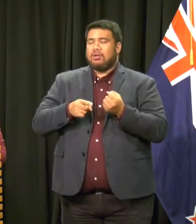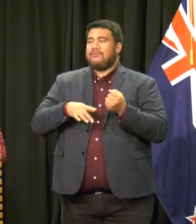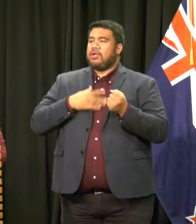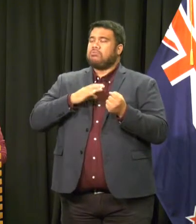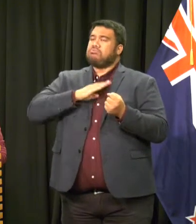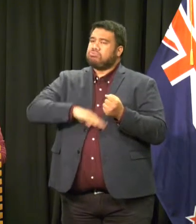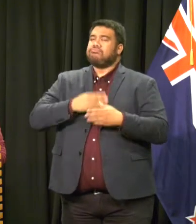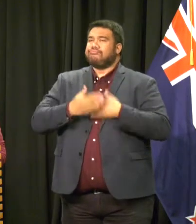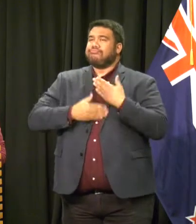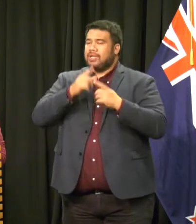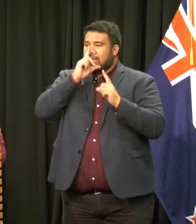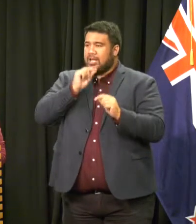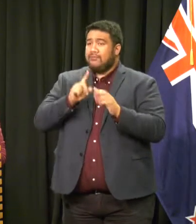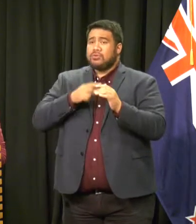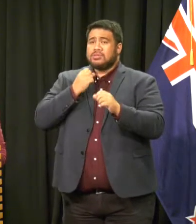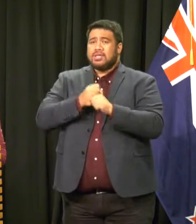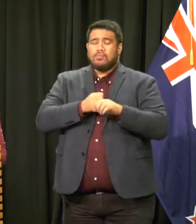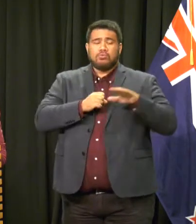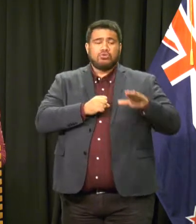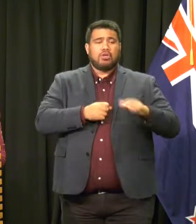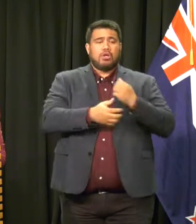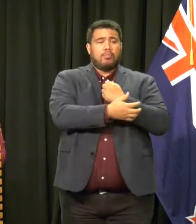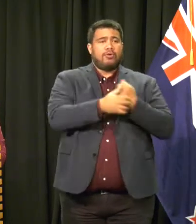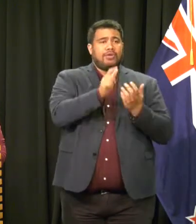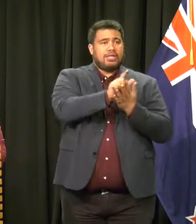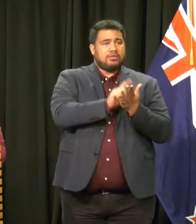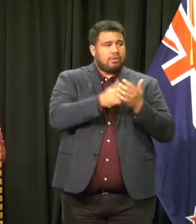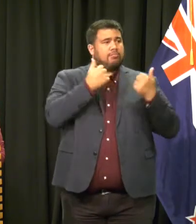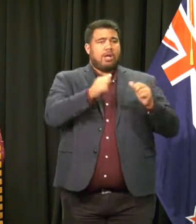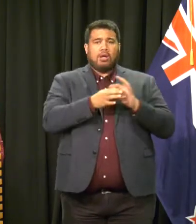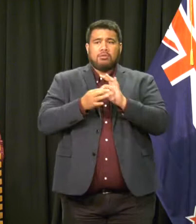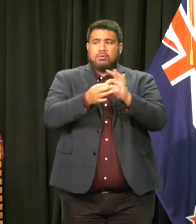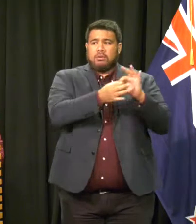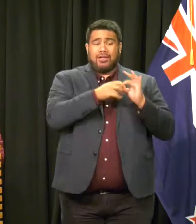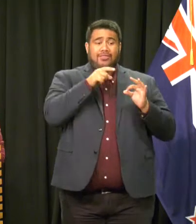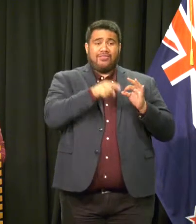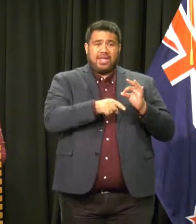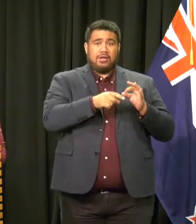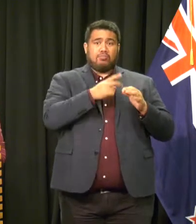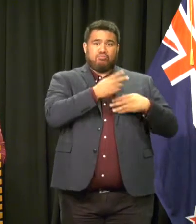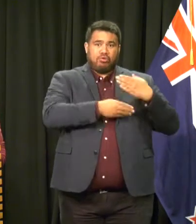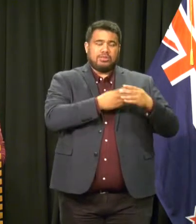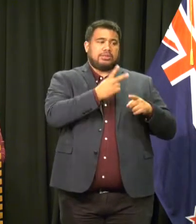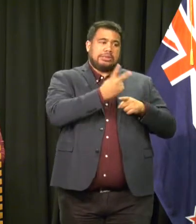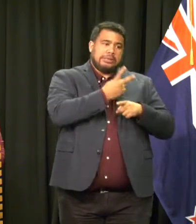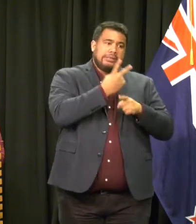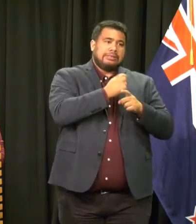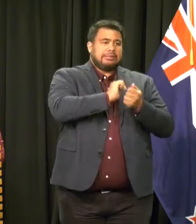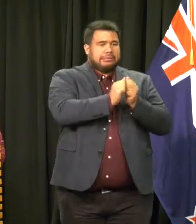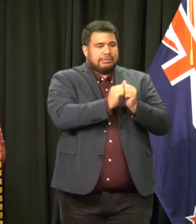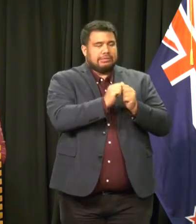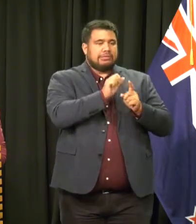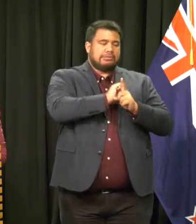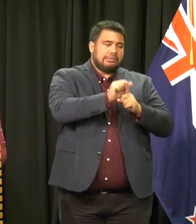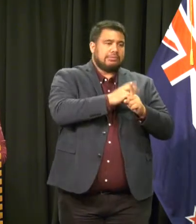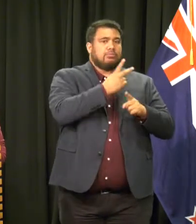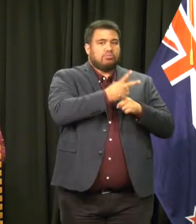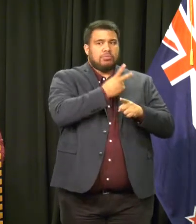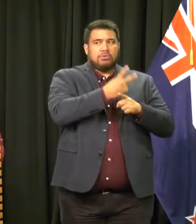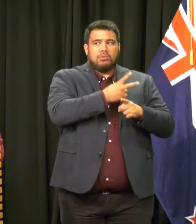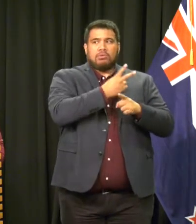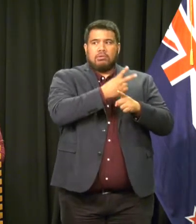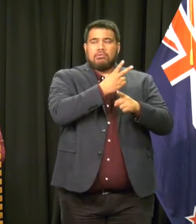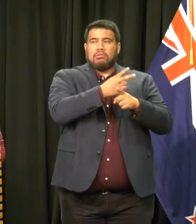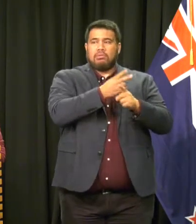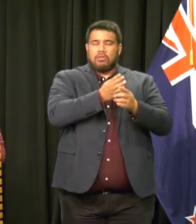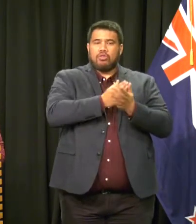with the child poverty legislation. Keep in mind that actually was an iterative process, and we undertook negotiations all the way through the bill